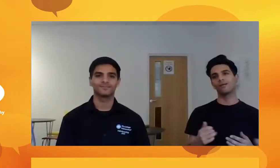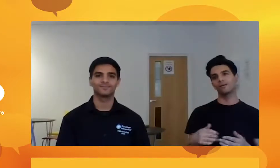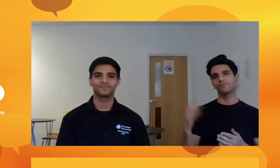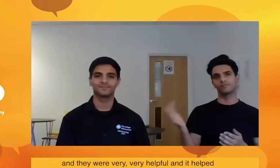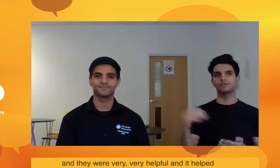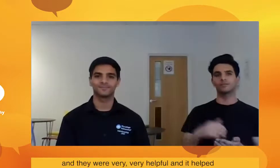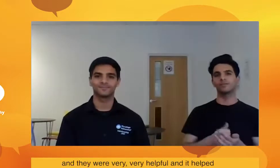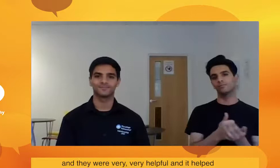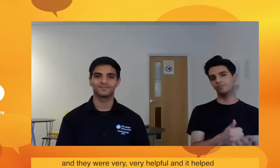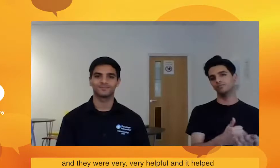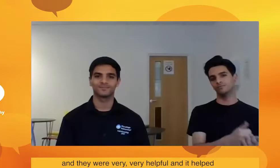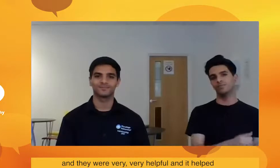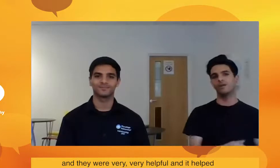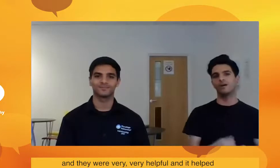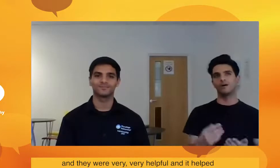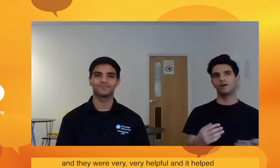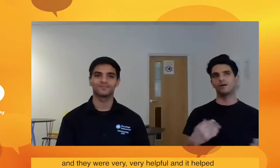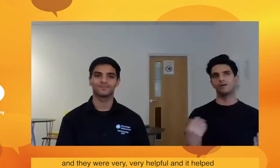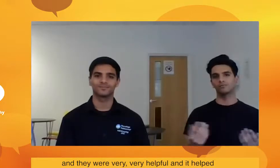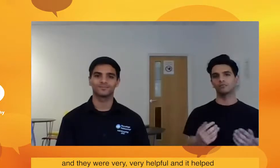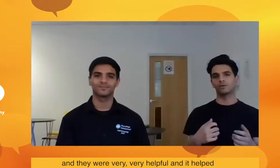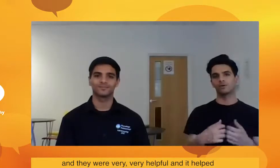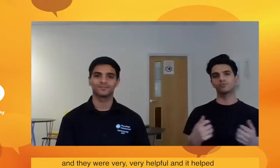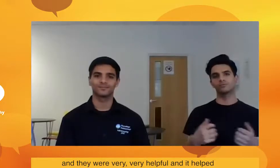good and they were very, very helpful.